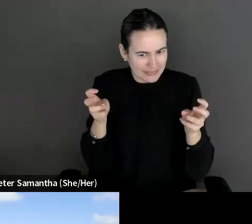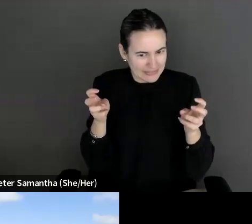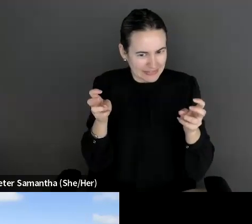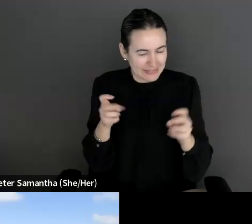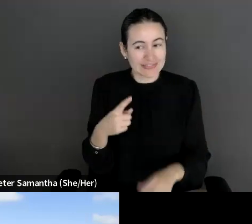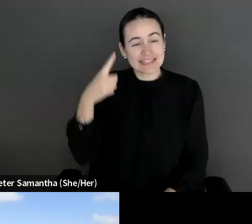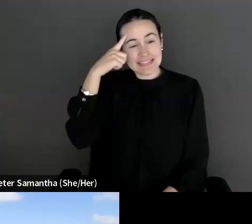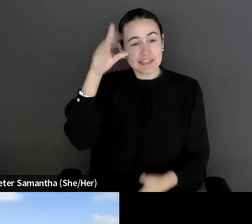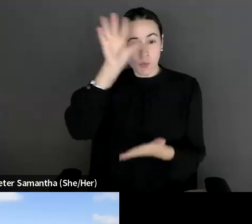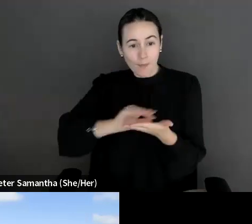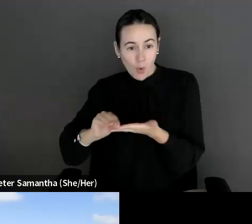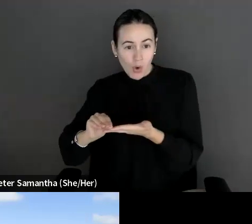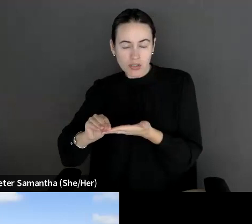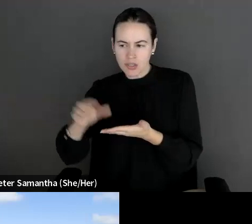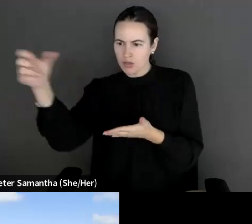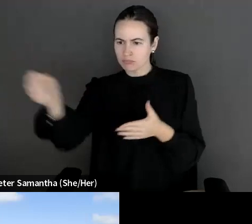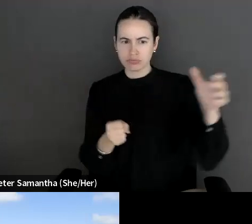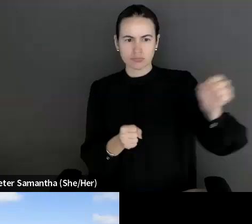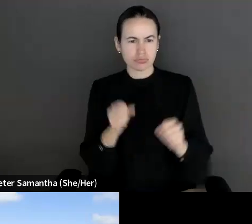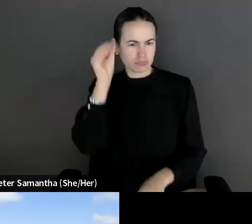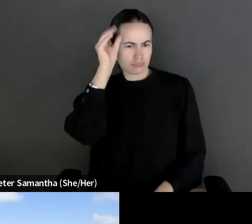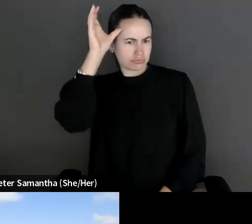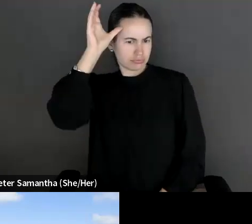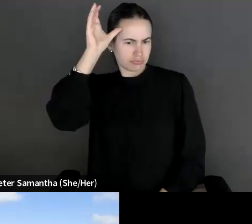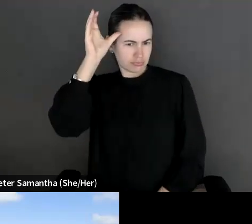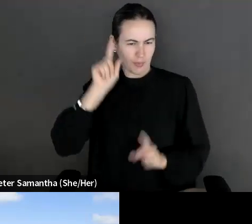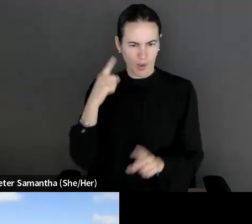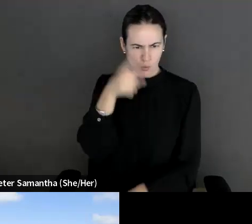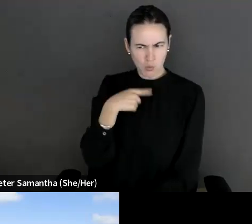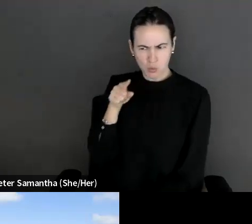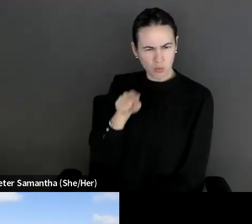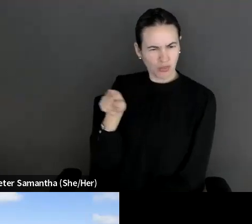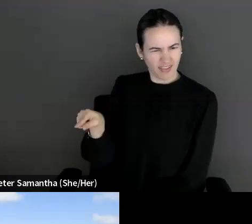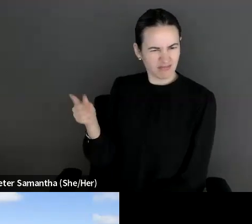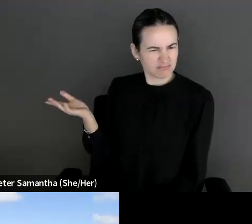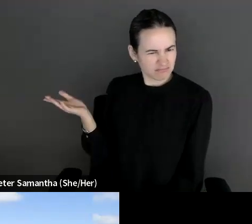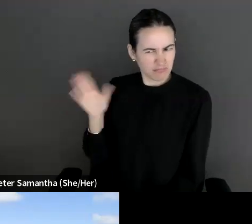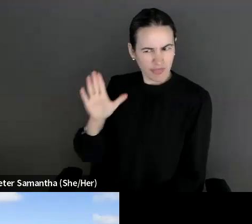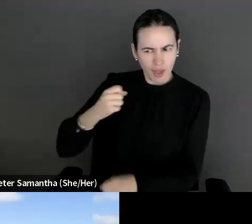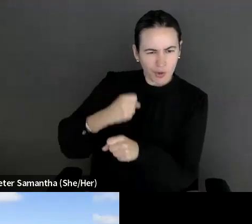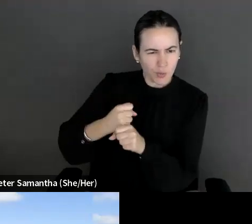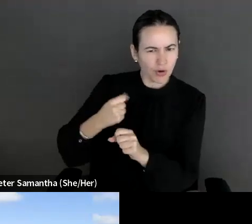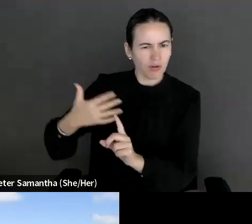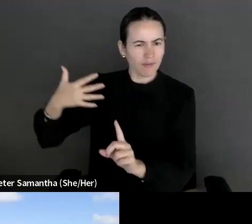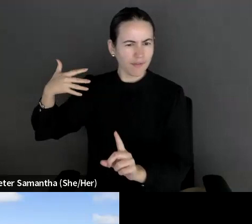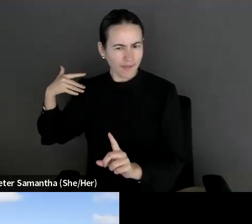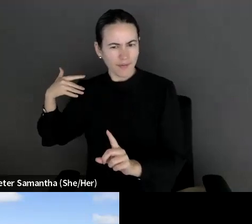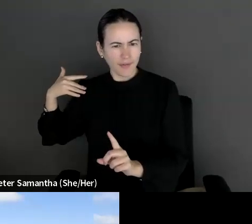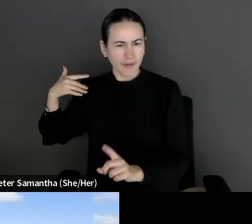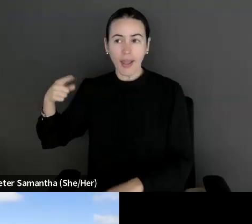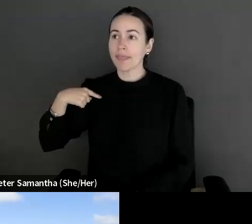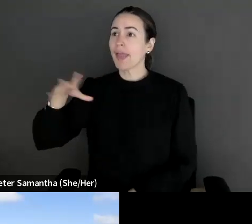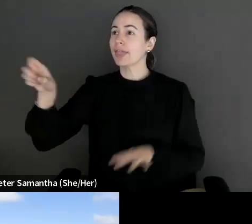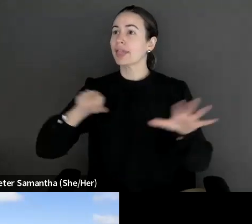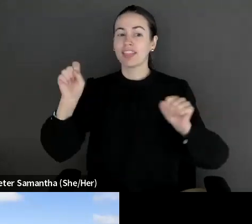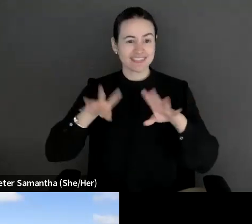get experts in, and you've got no idea what these experts are actually doing. And then they're grabbing descriptors from the Common European Framework of